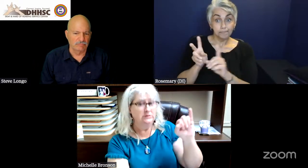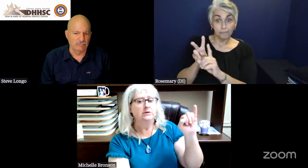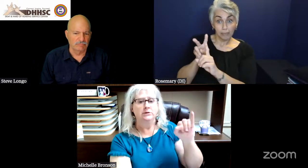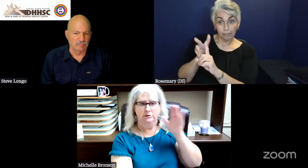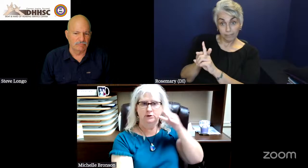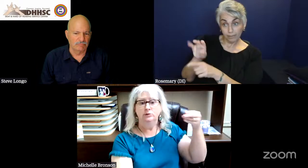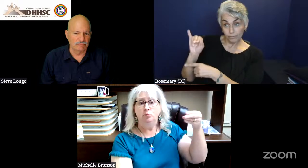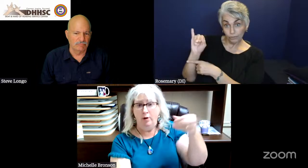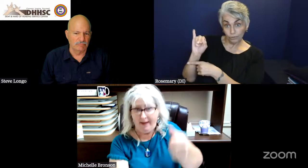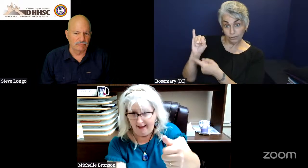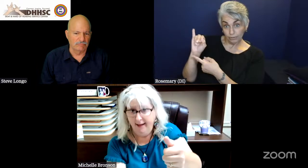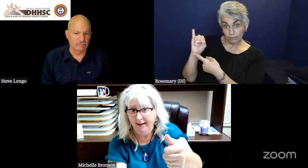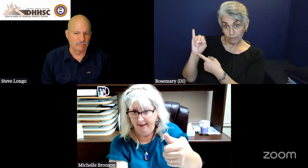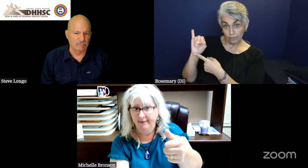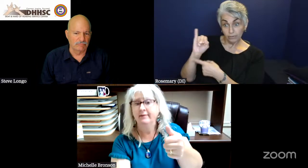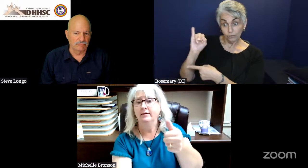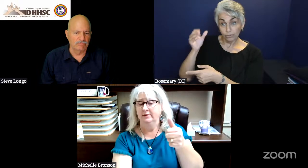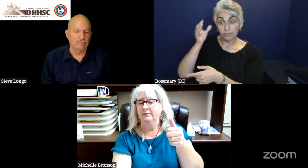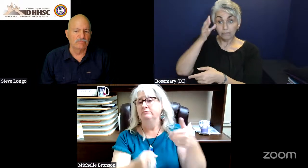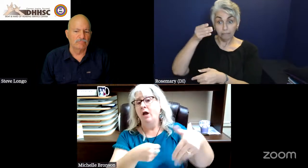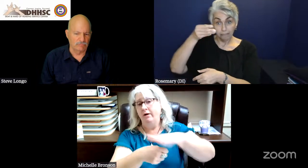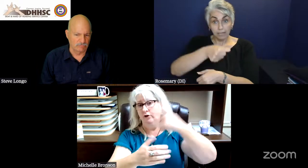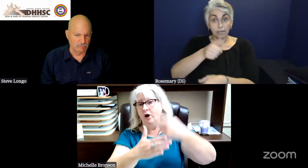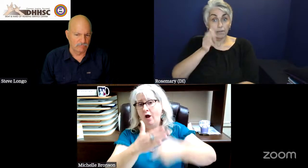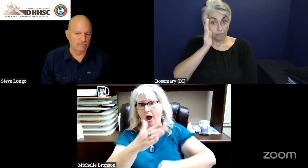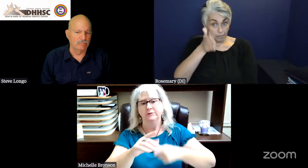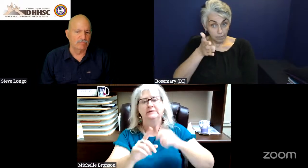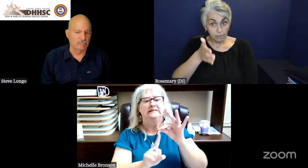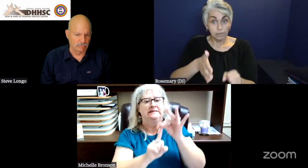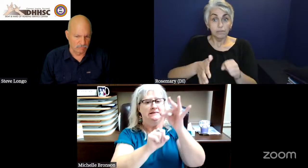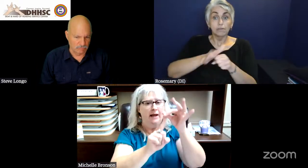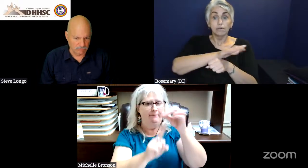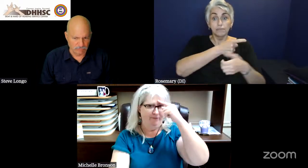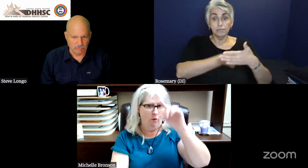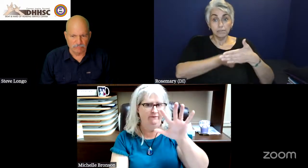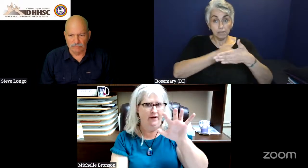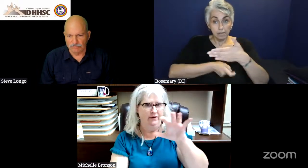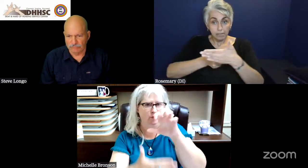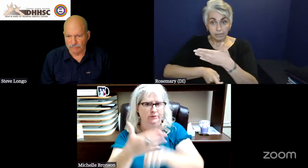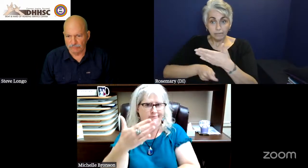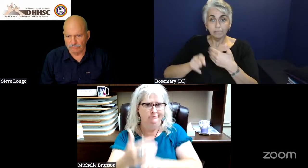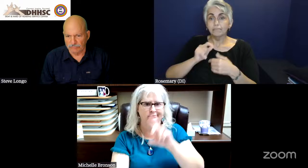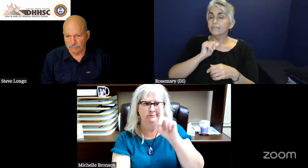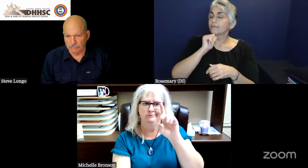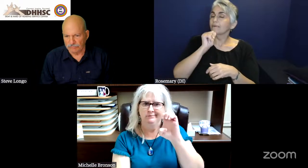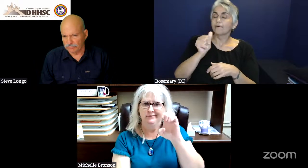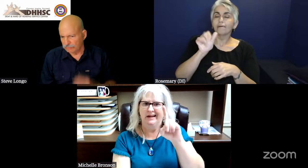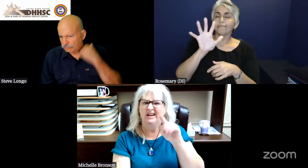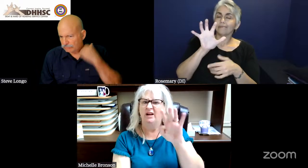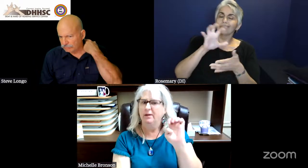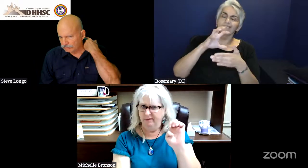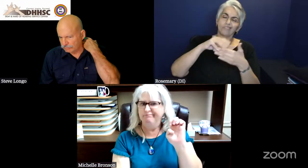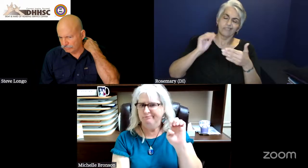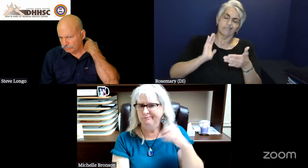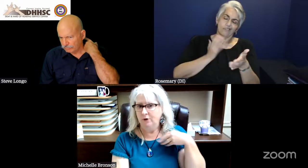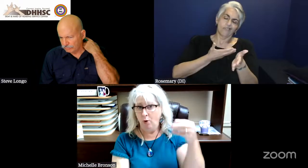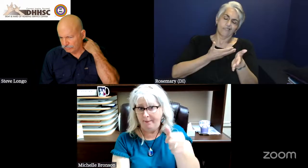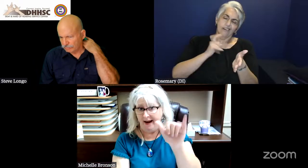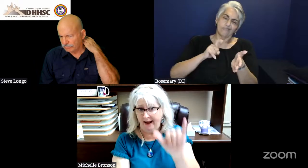that means I had to apply for insurance, and they will pay for everything except the